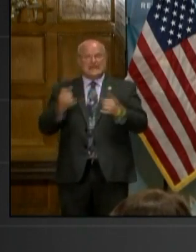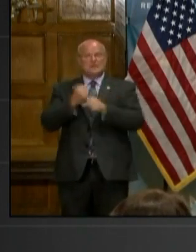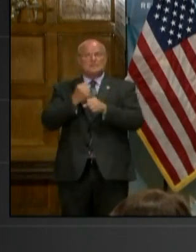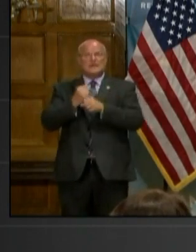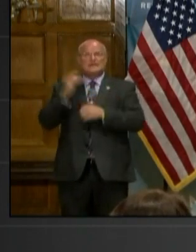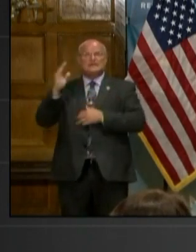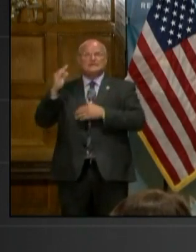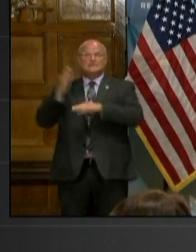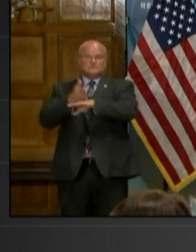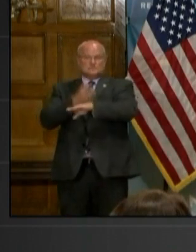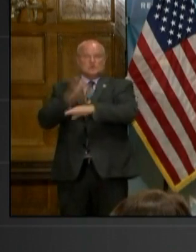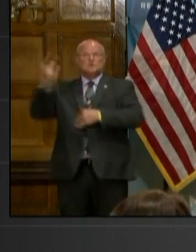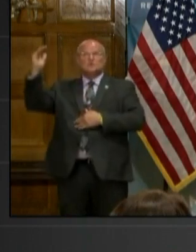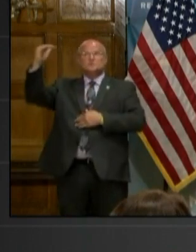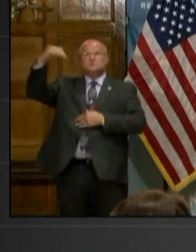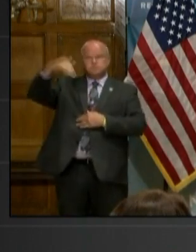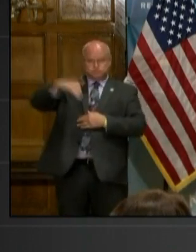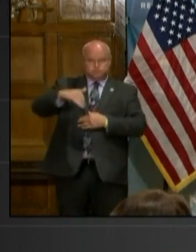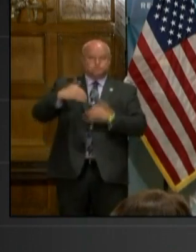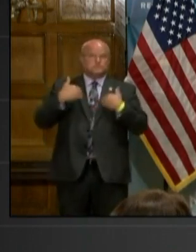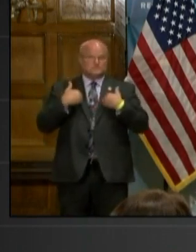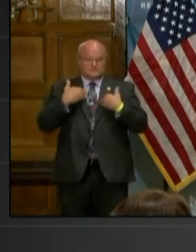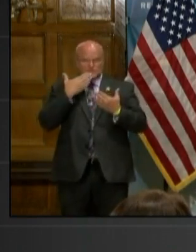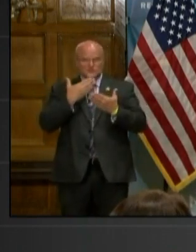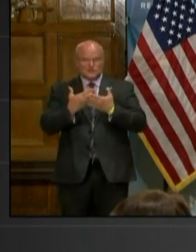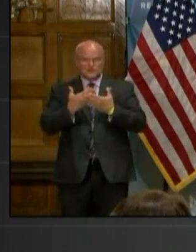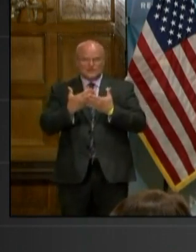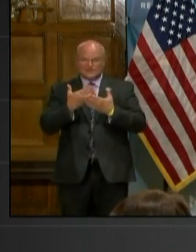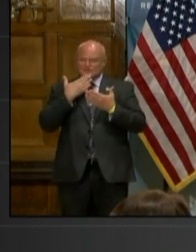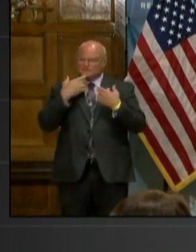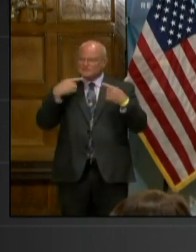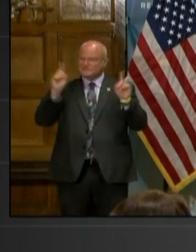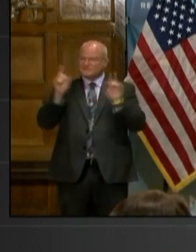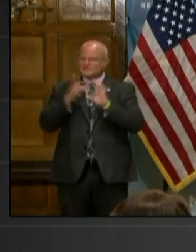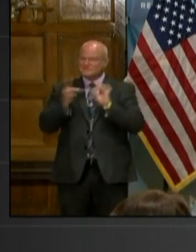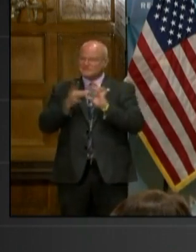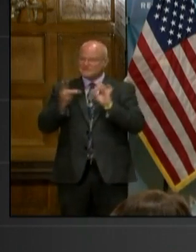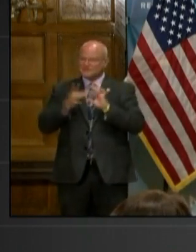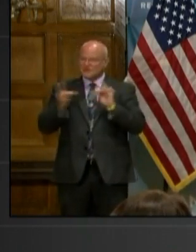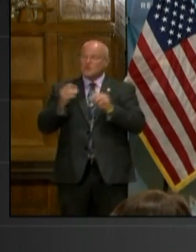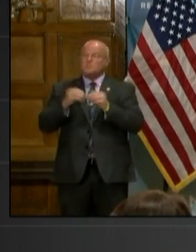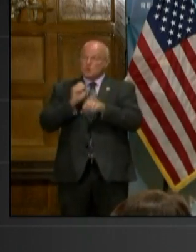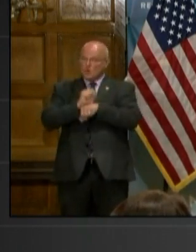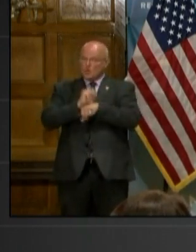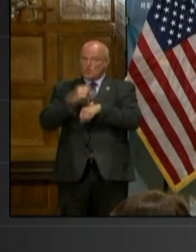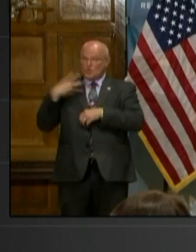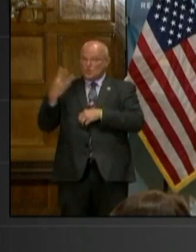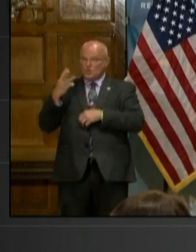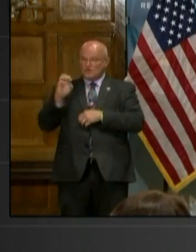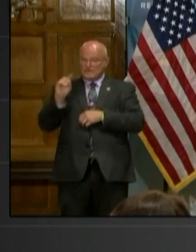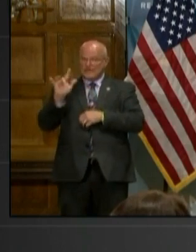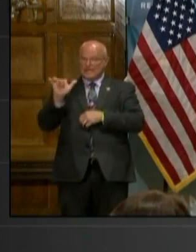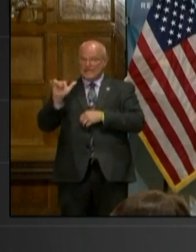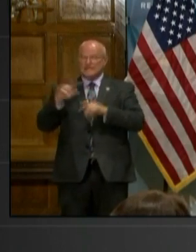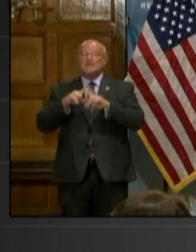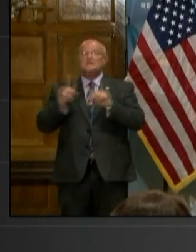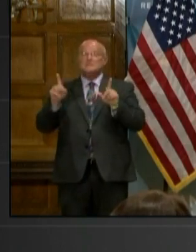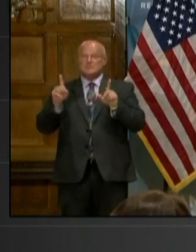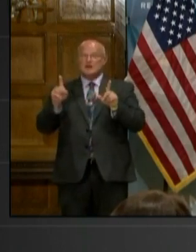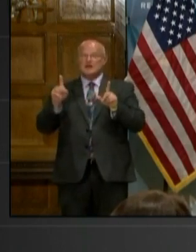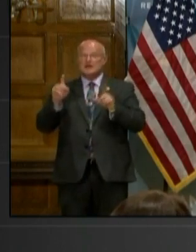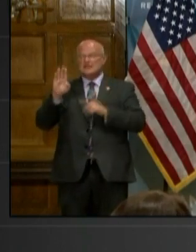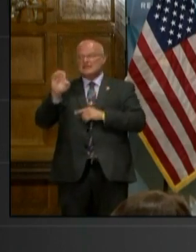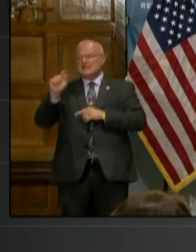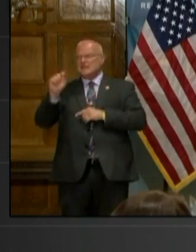some serious progress on the downward path. That's a good success story. We've got more work to do in Washington County, but Benton